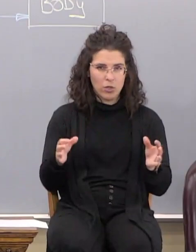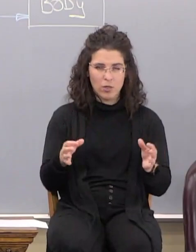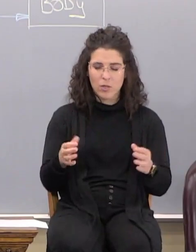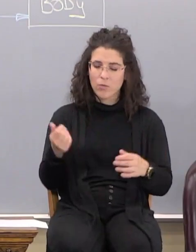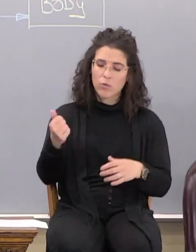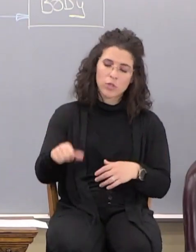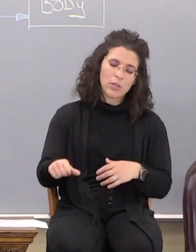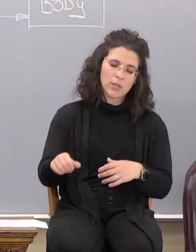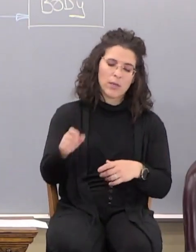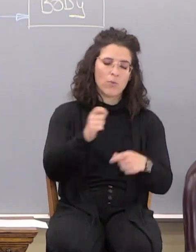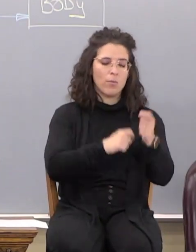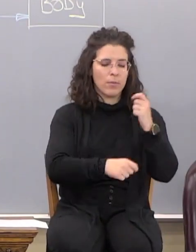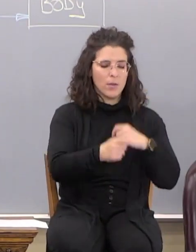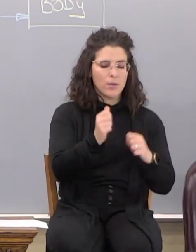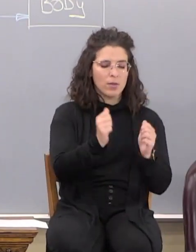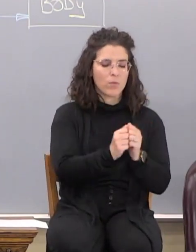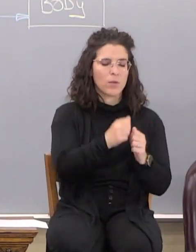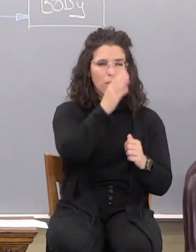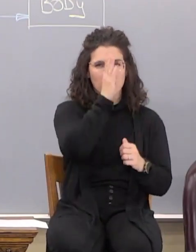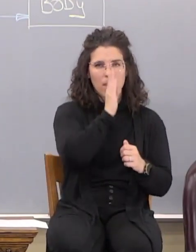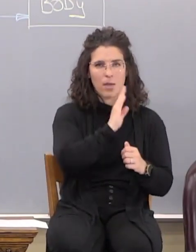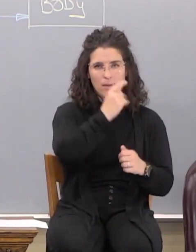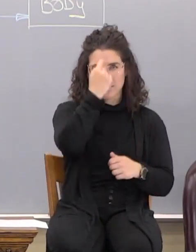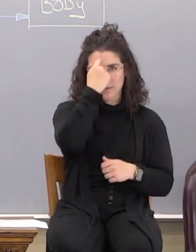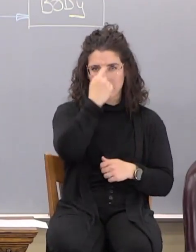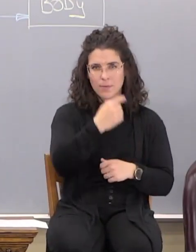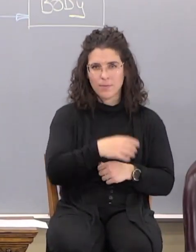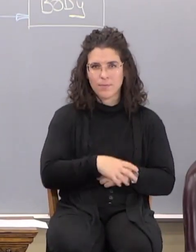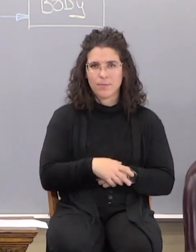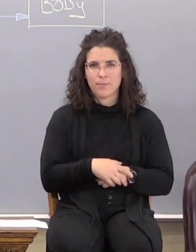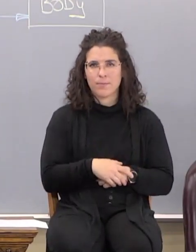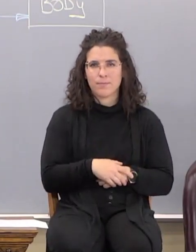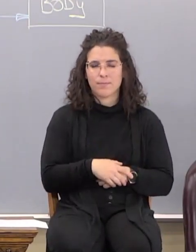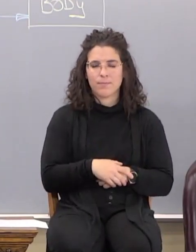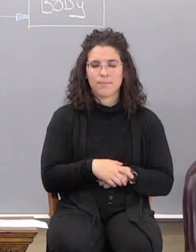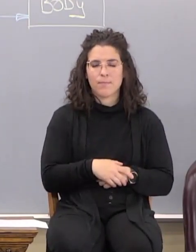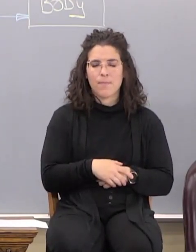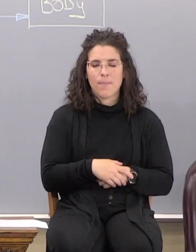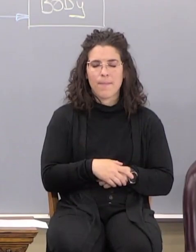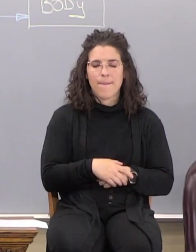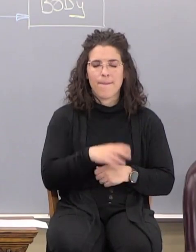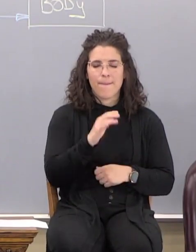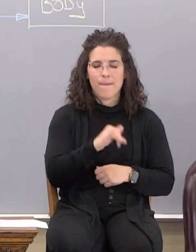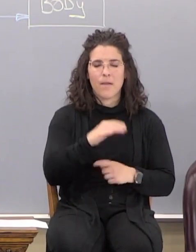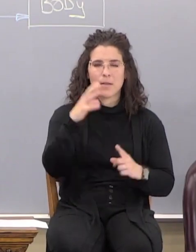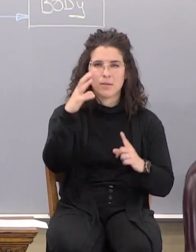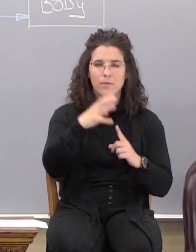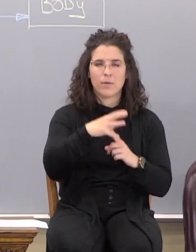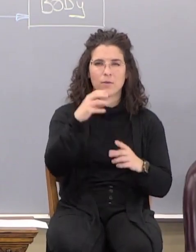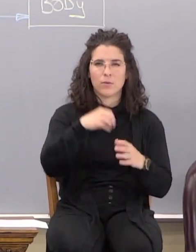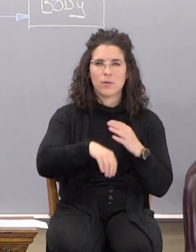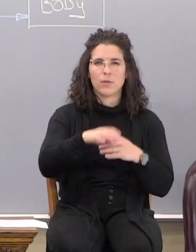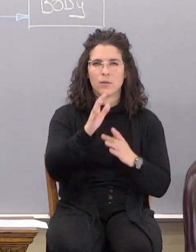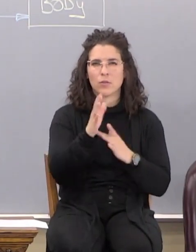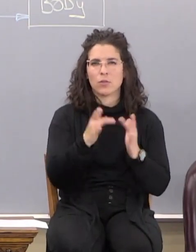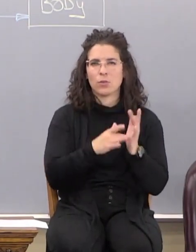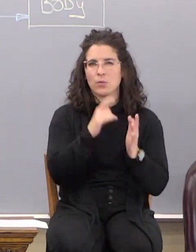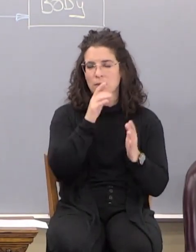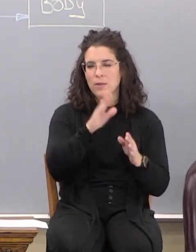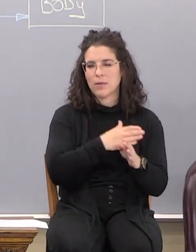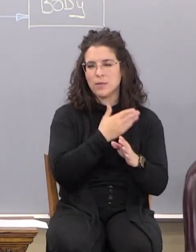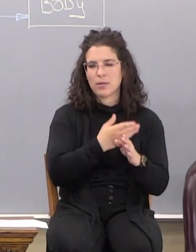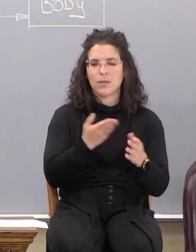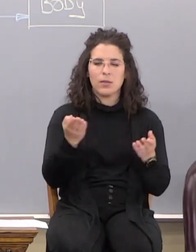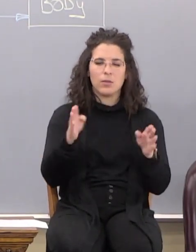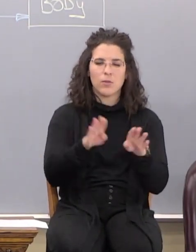and put in its place God's thinking. That's victory in Jesus. And we're not going to sing that as a